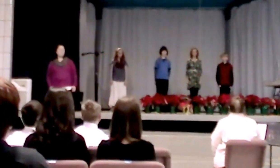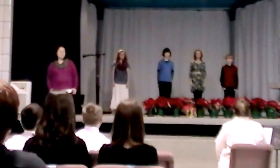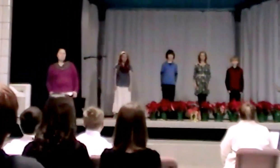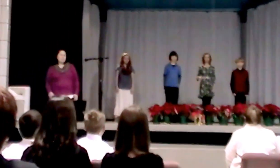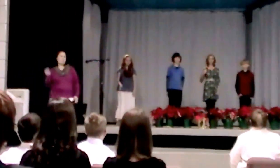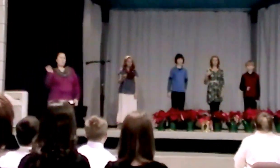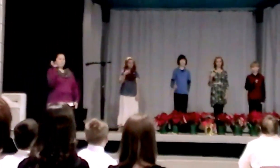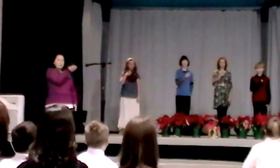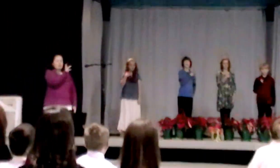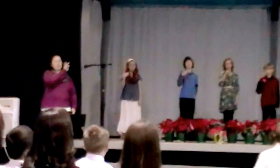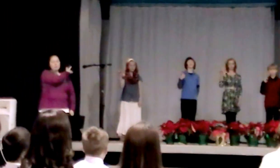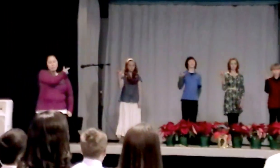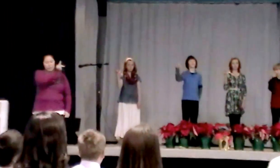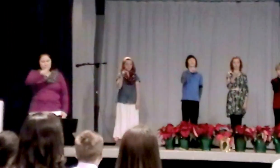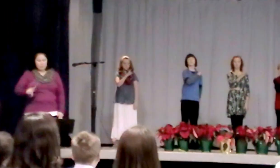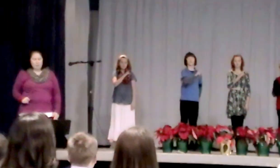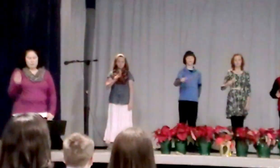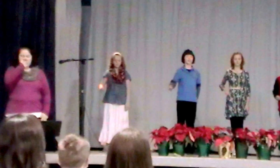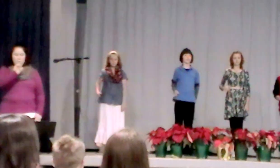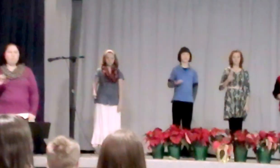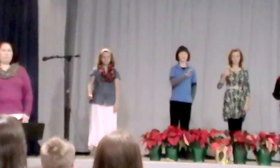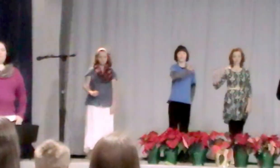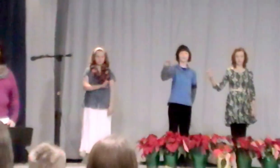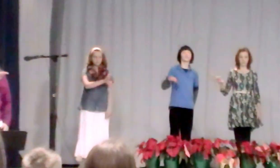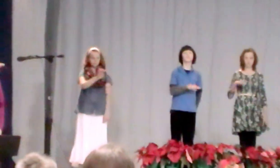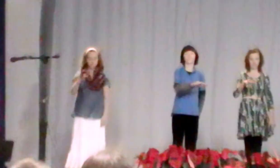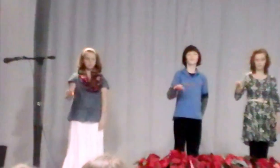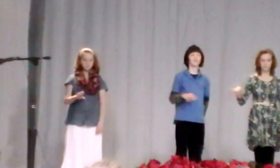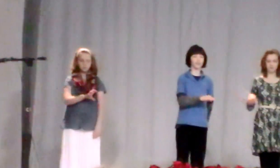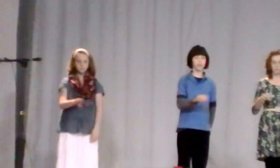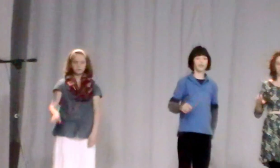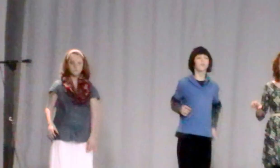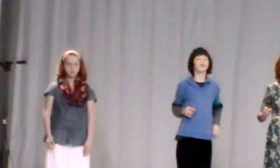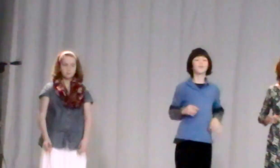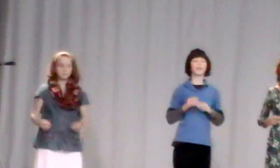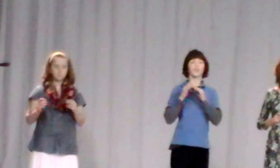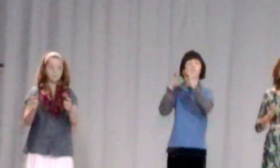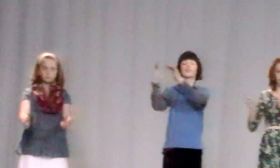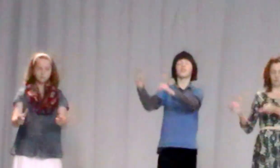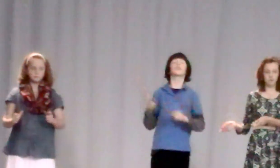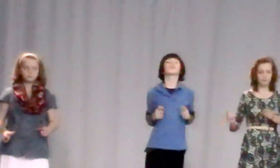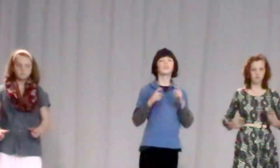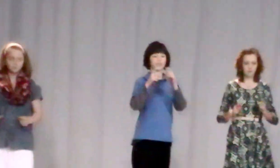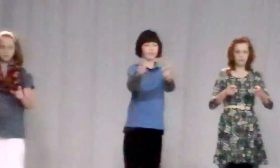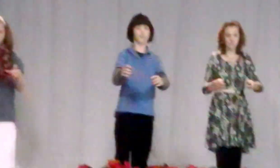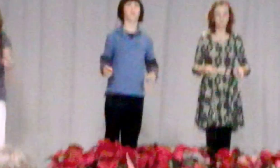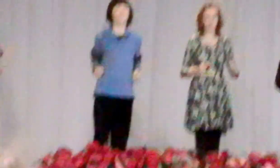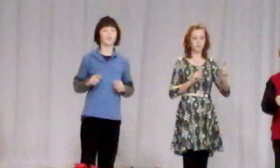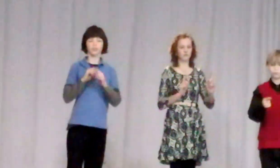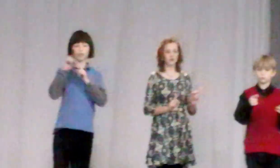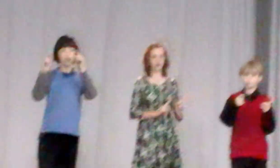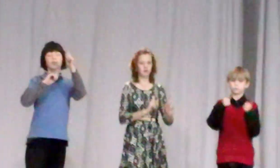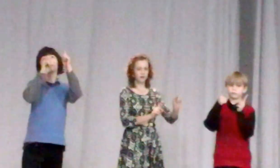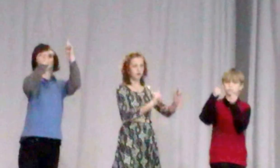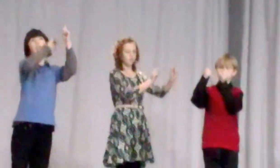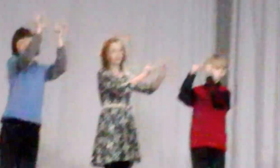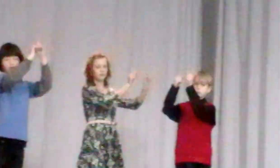We three kings of glory and dark, bearing gifts which rams afar,